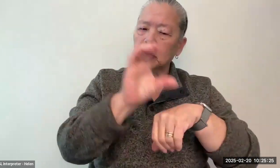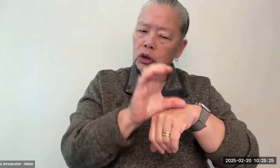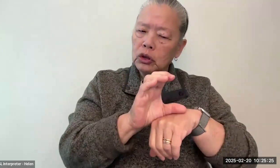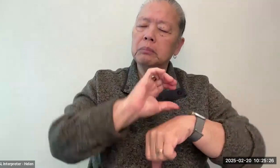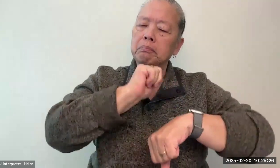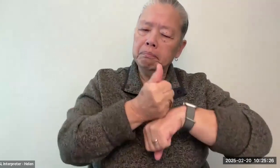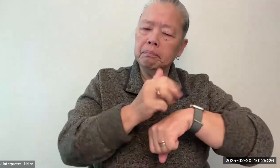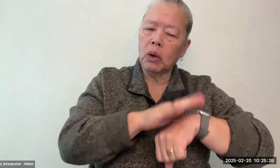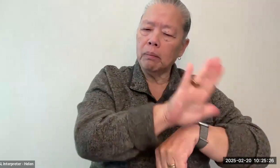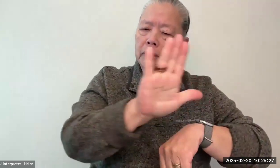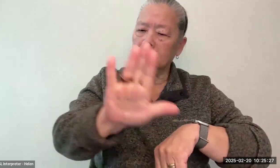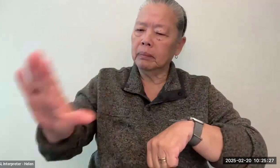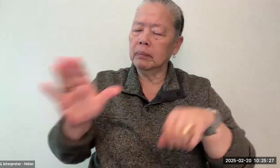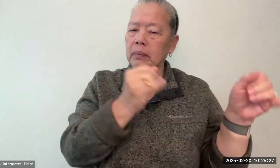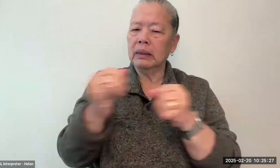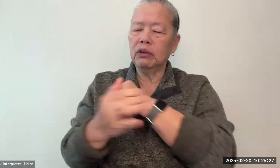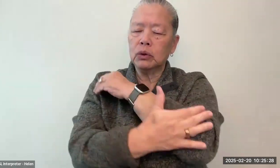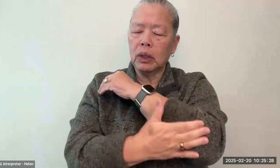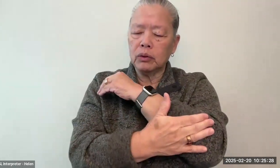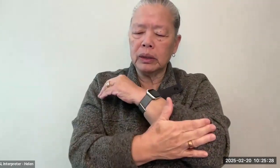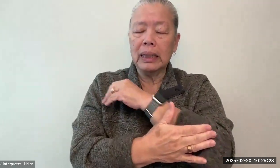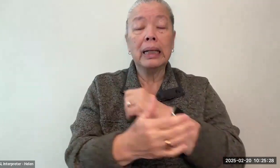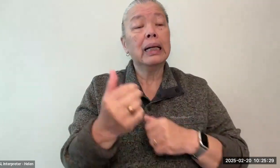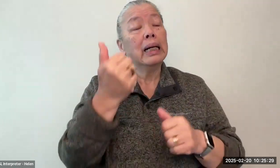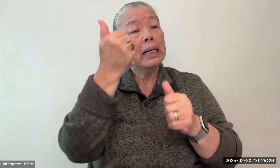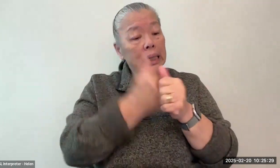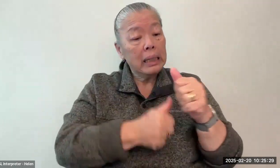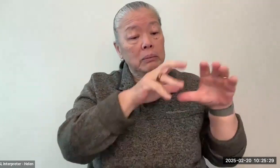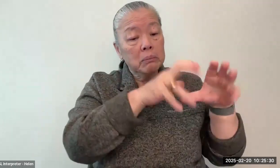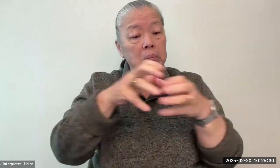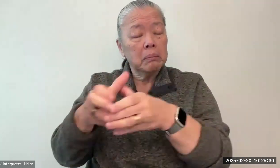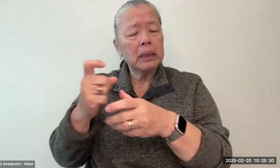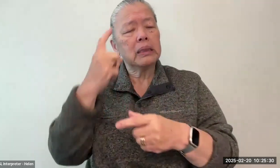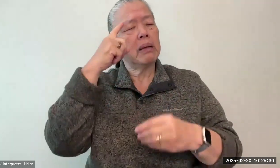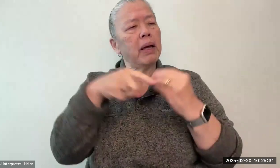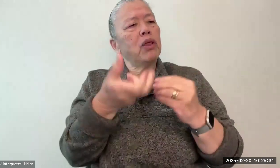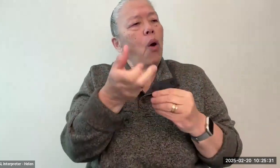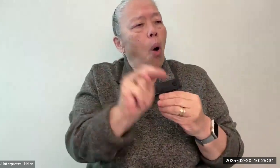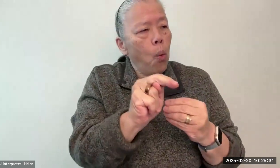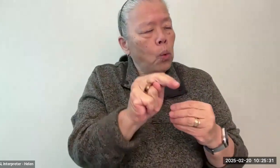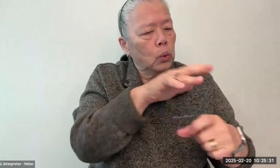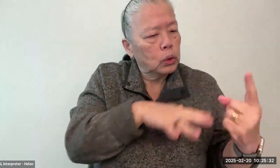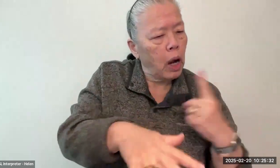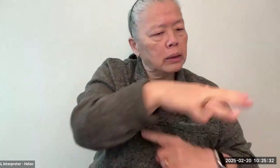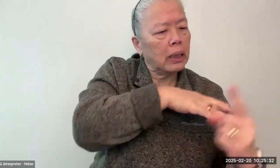Each adaptation of United Methodism must reflect on its own context, as together